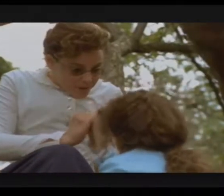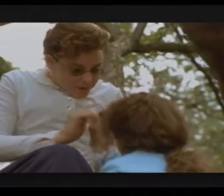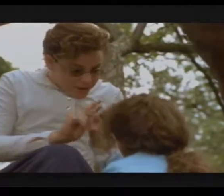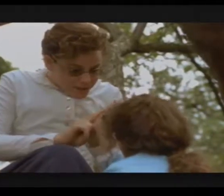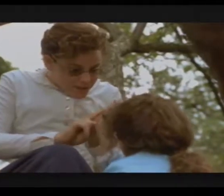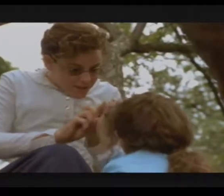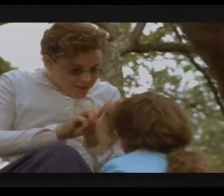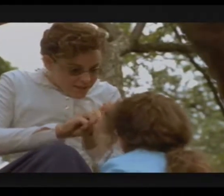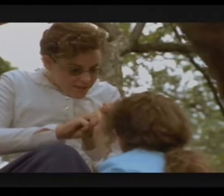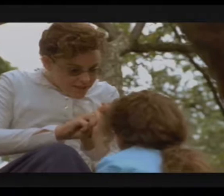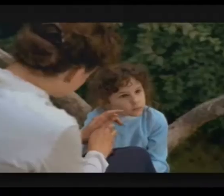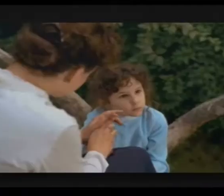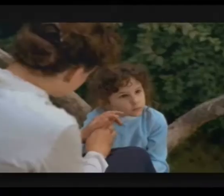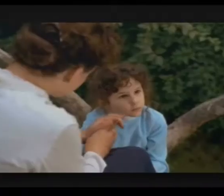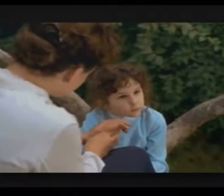Bird.